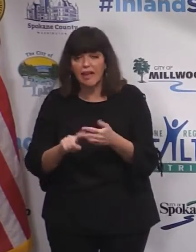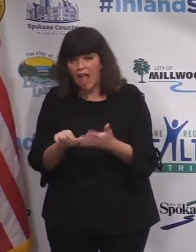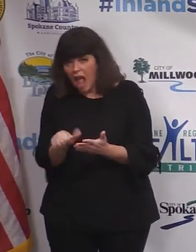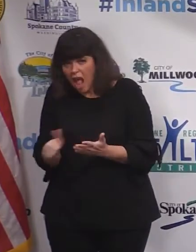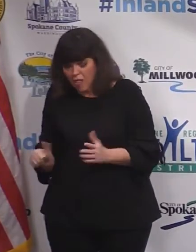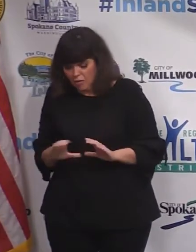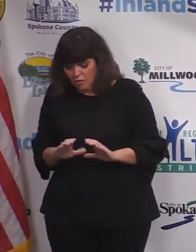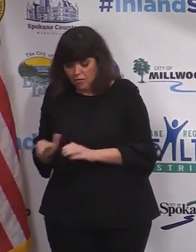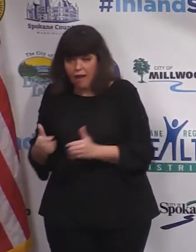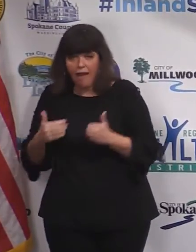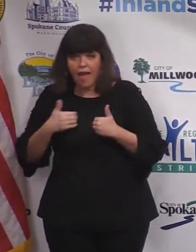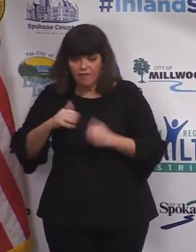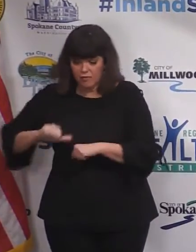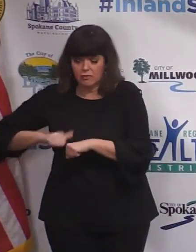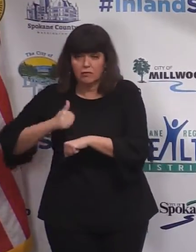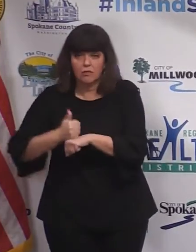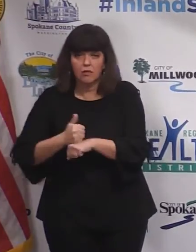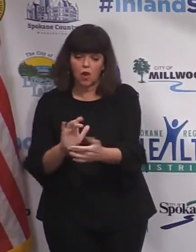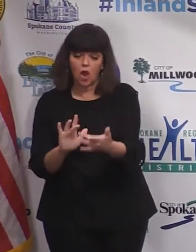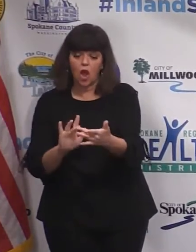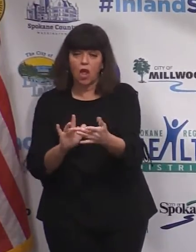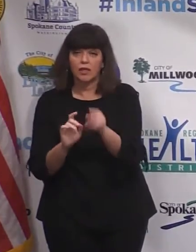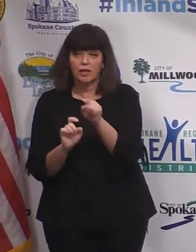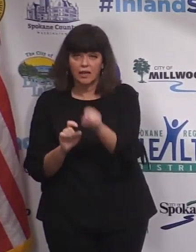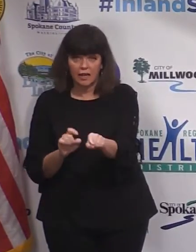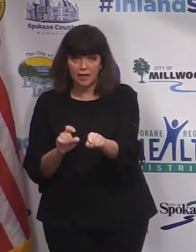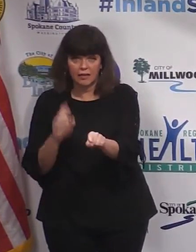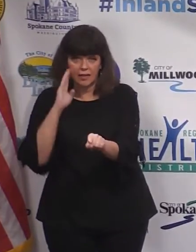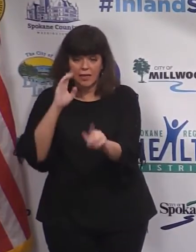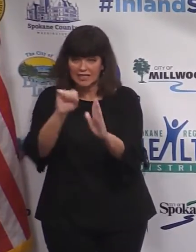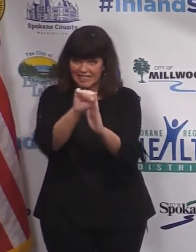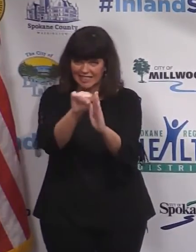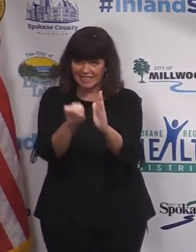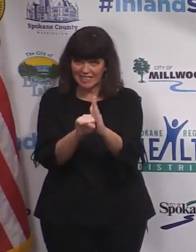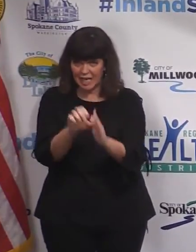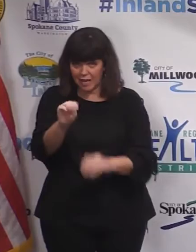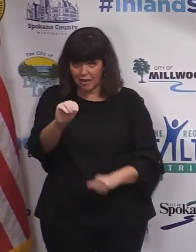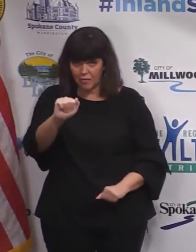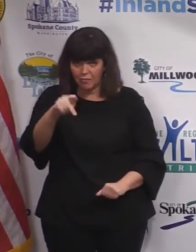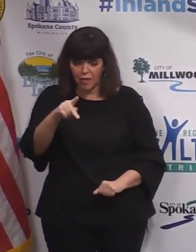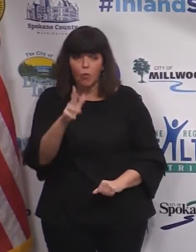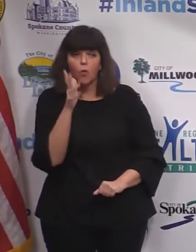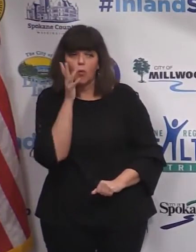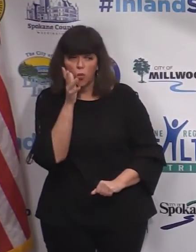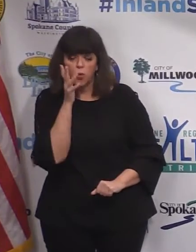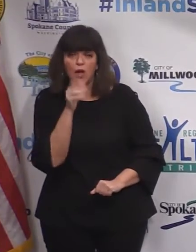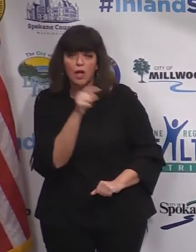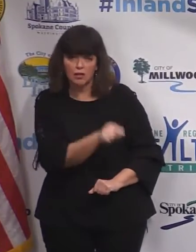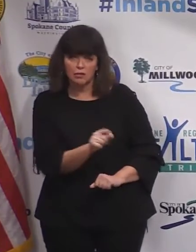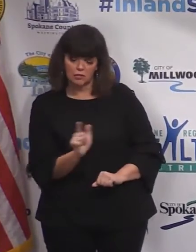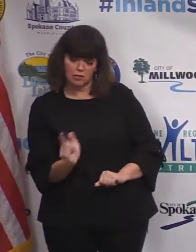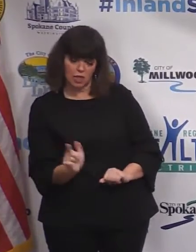statewide map to find food resources near you, and you can find that link. It'll be shared as well at